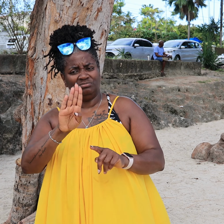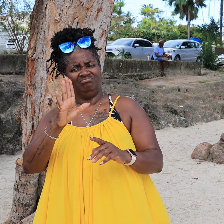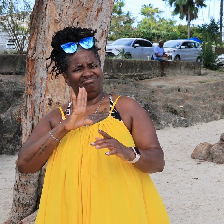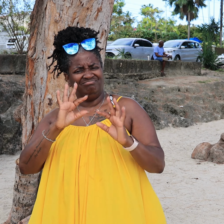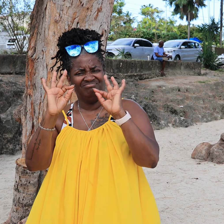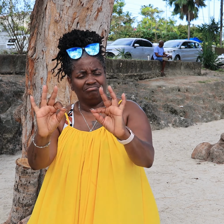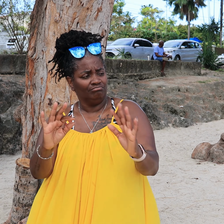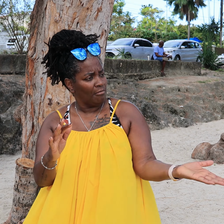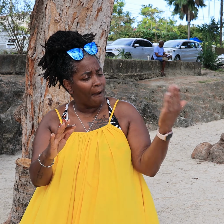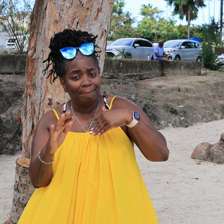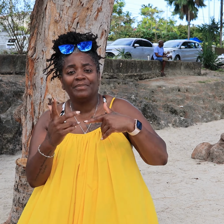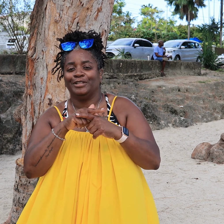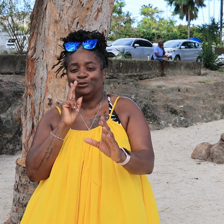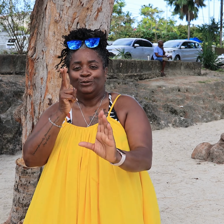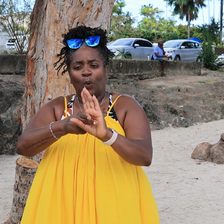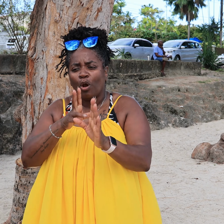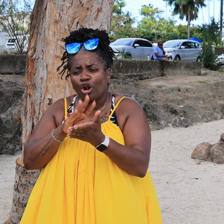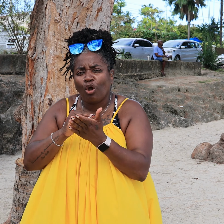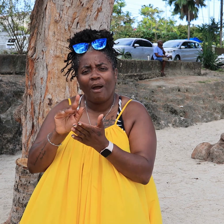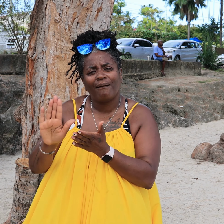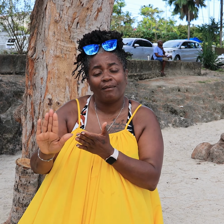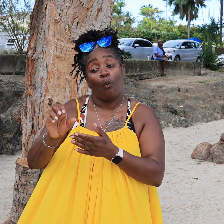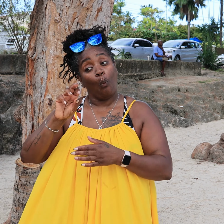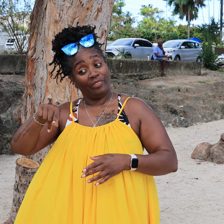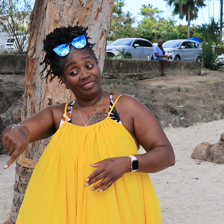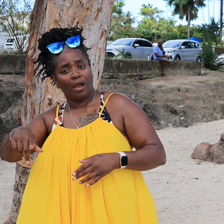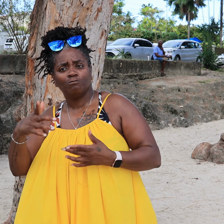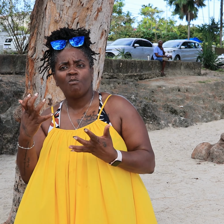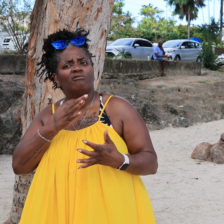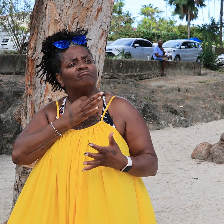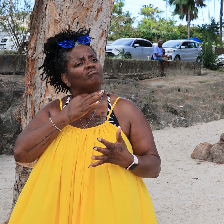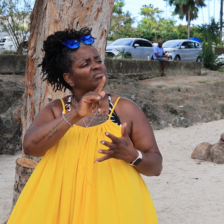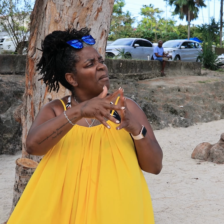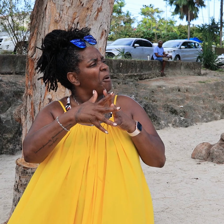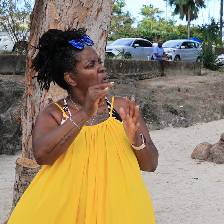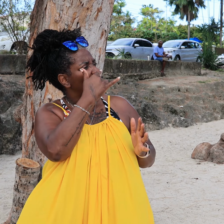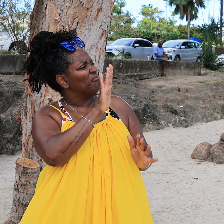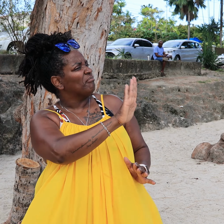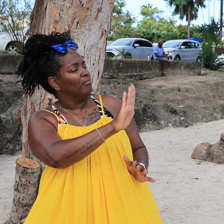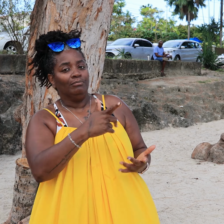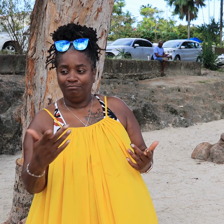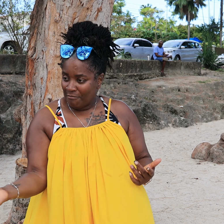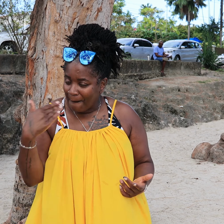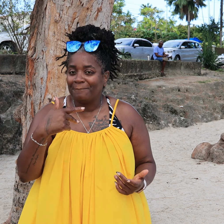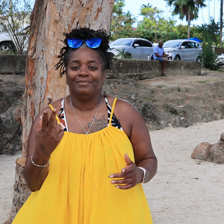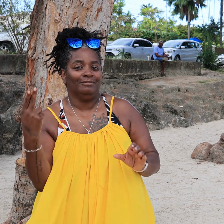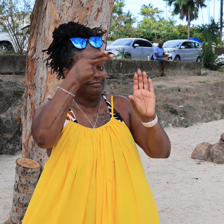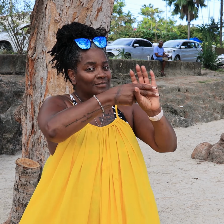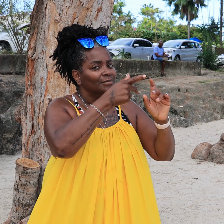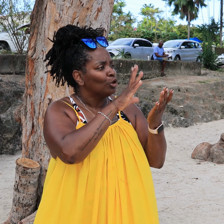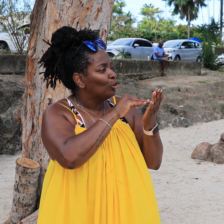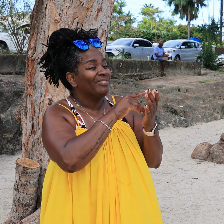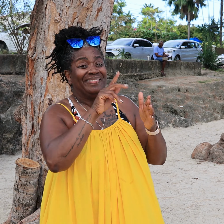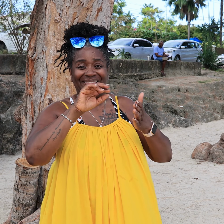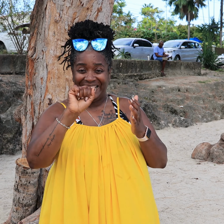Barbados. That would be great. They can come over. And also persons from here in Barbados, if they're curious about overseas, they can go over.